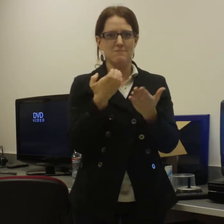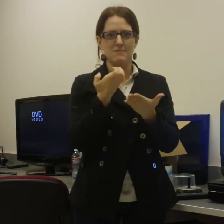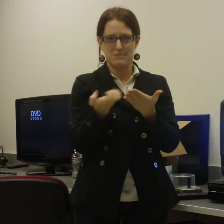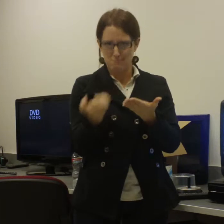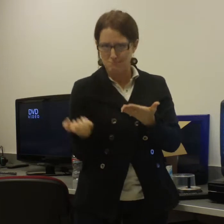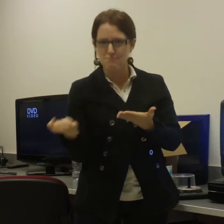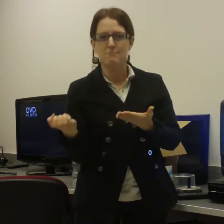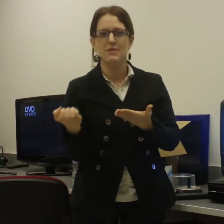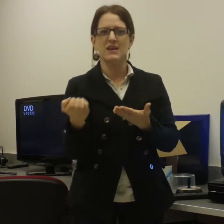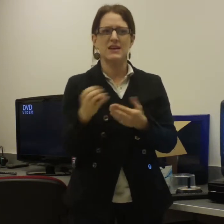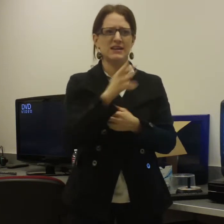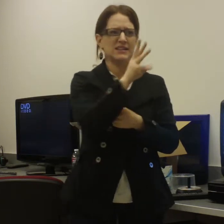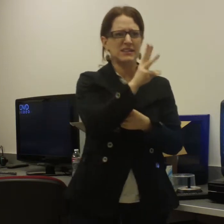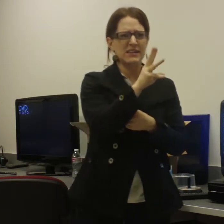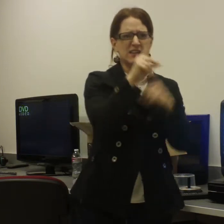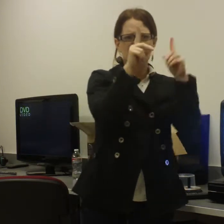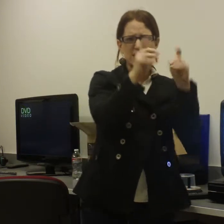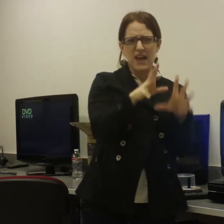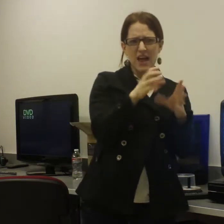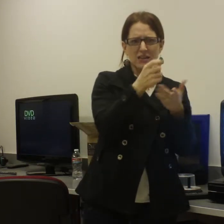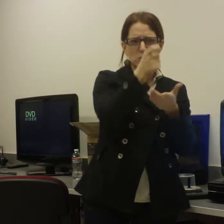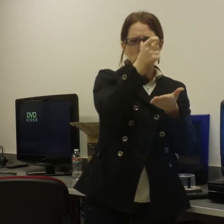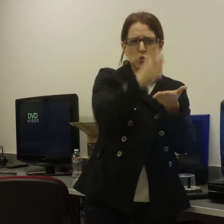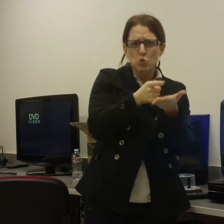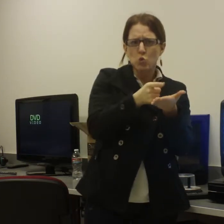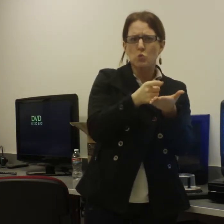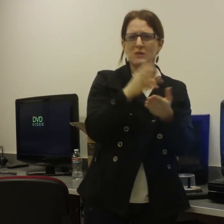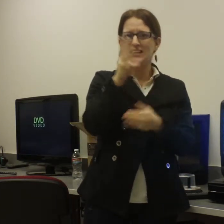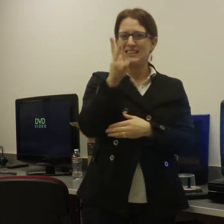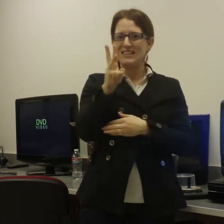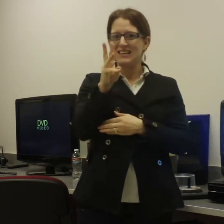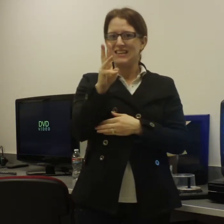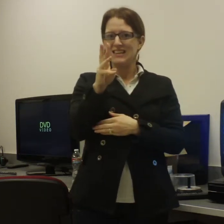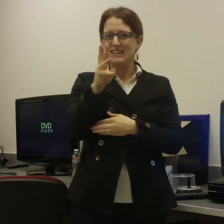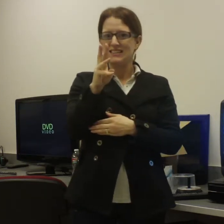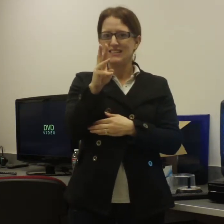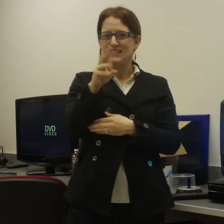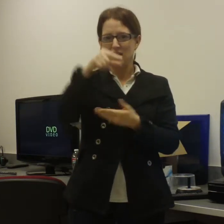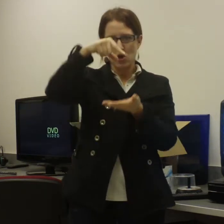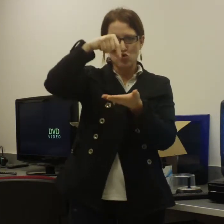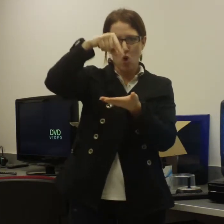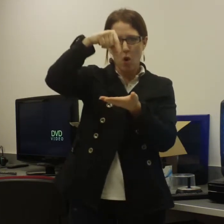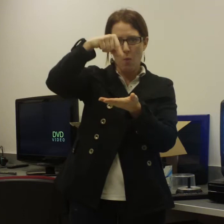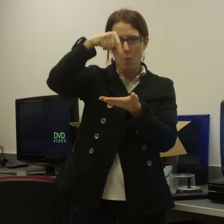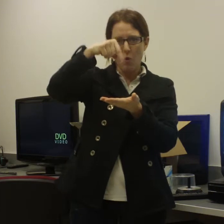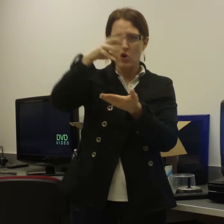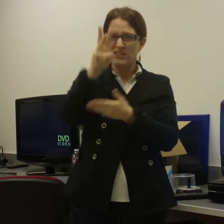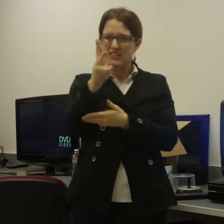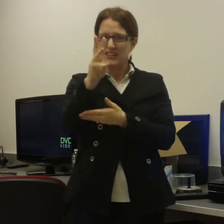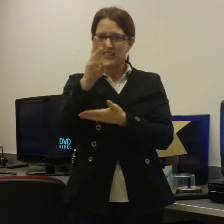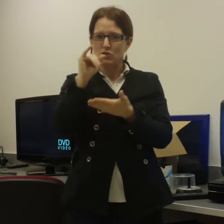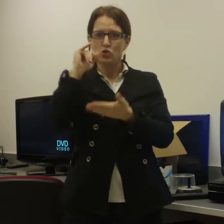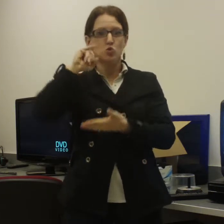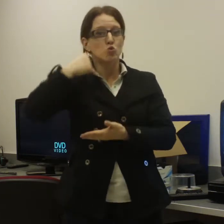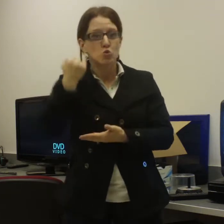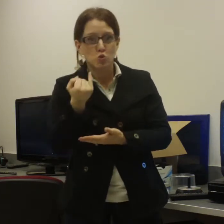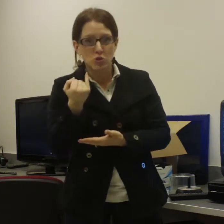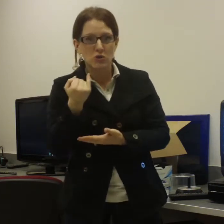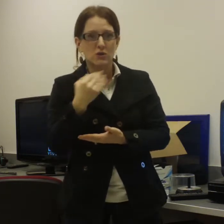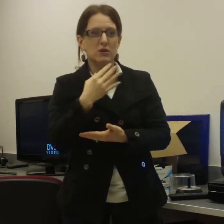6 eyedroppers, the test tube rack, the 6 juices, and the indophenol, and a ruler. I